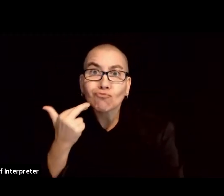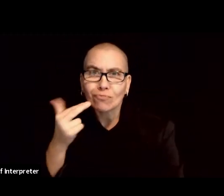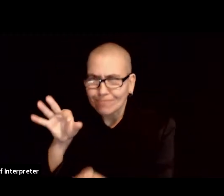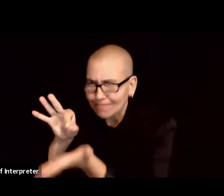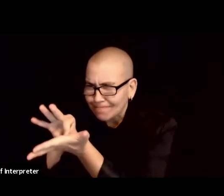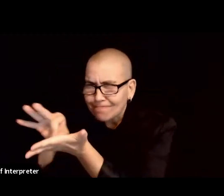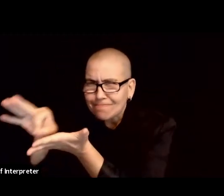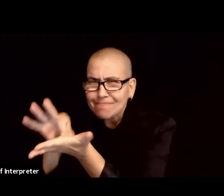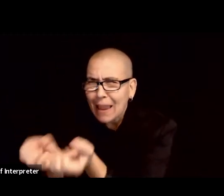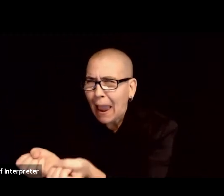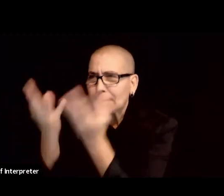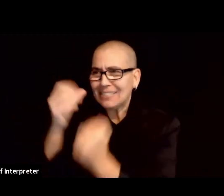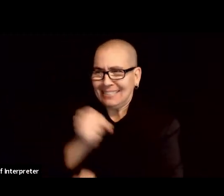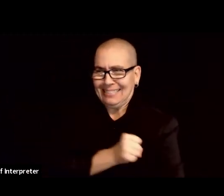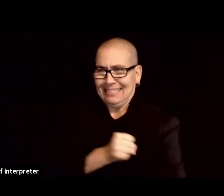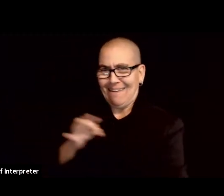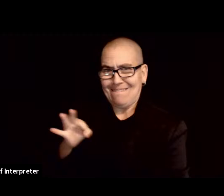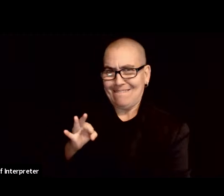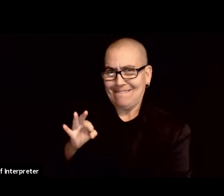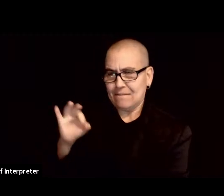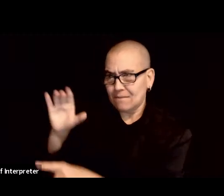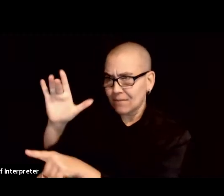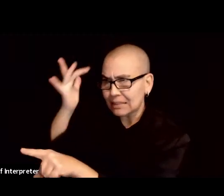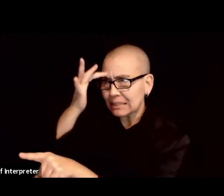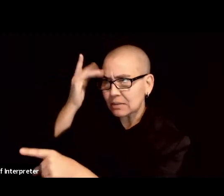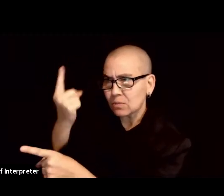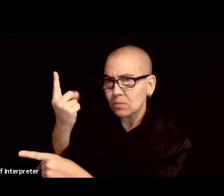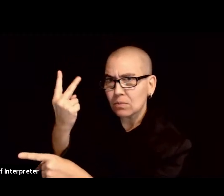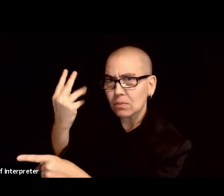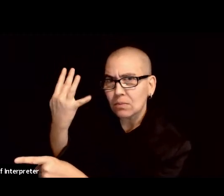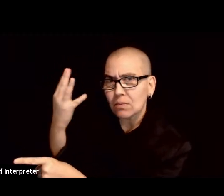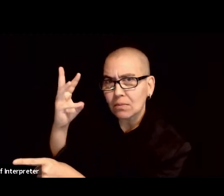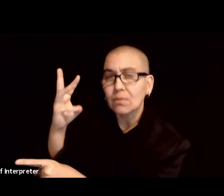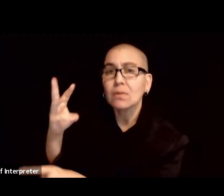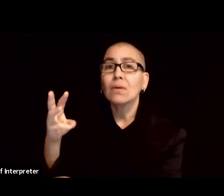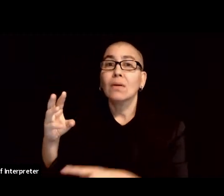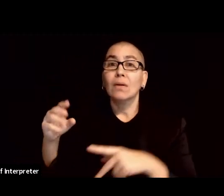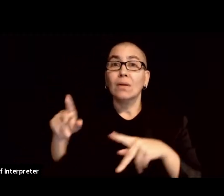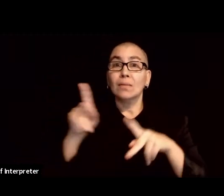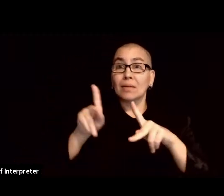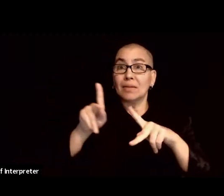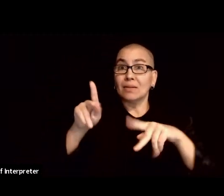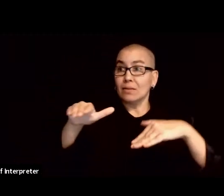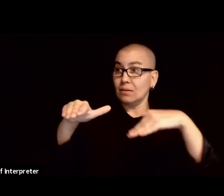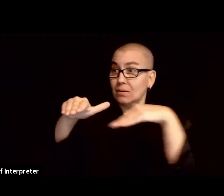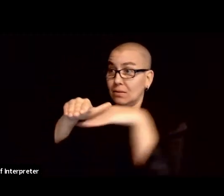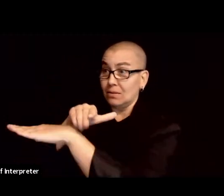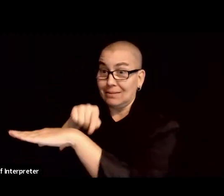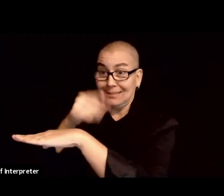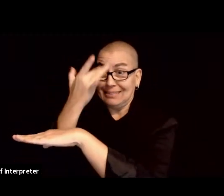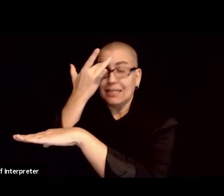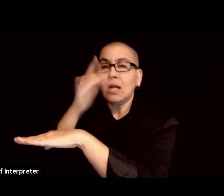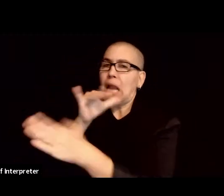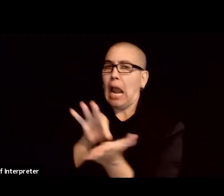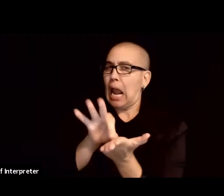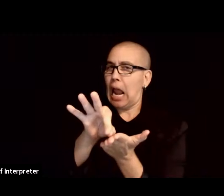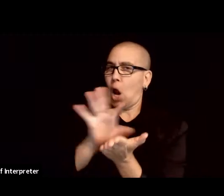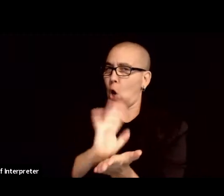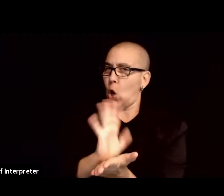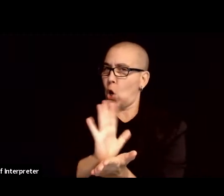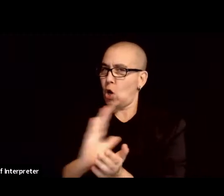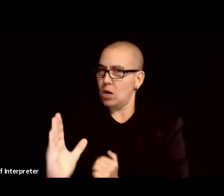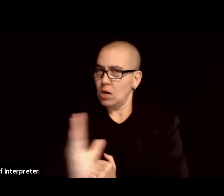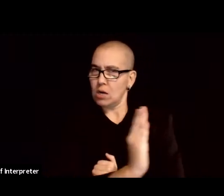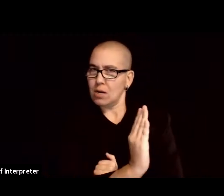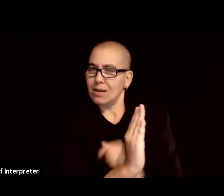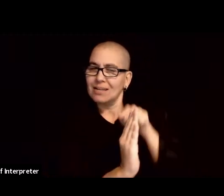but the people dining at the restaurant, which is counted in a community outbreak summary. Just a quick note on